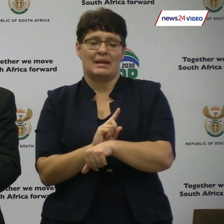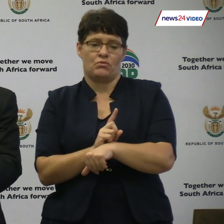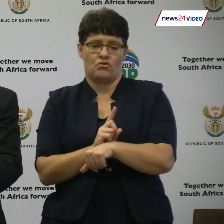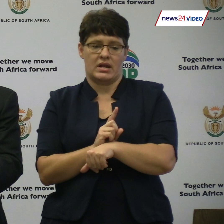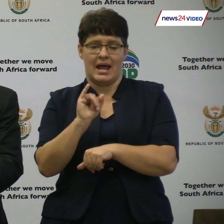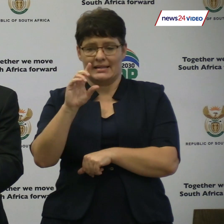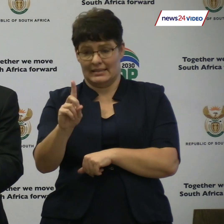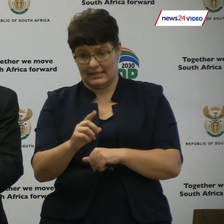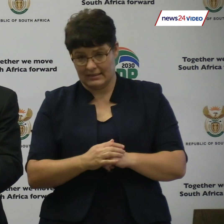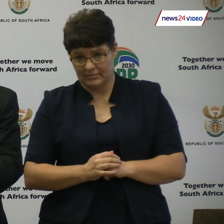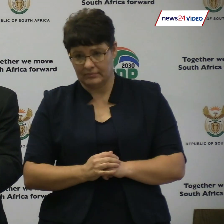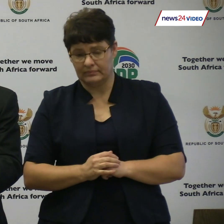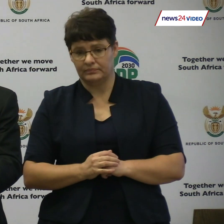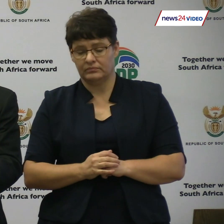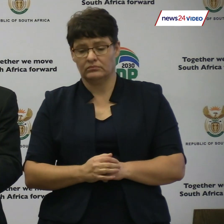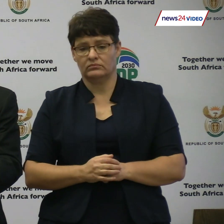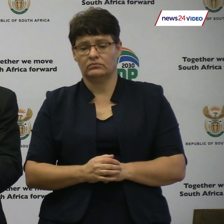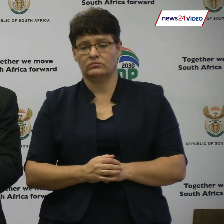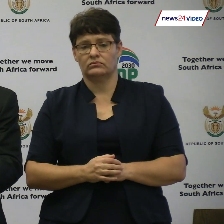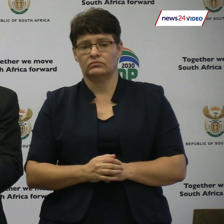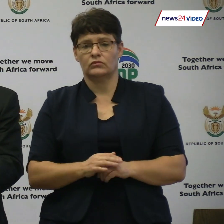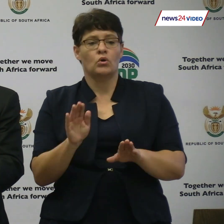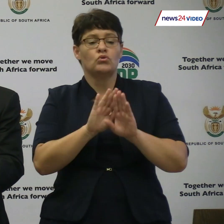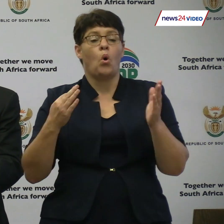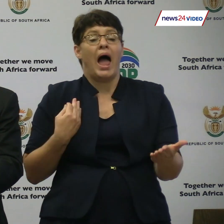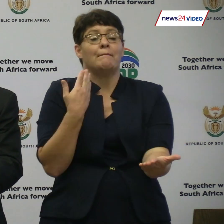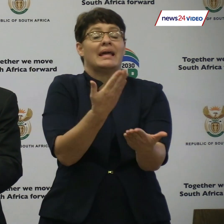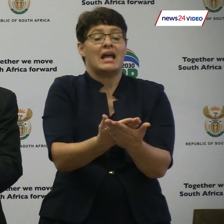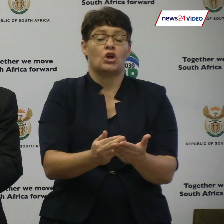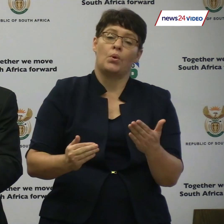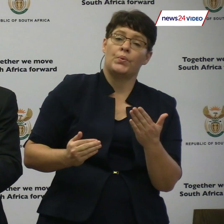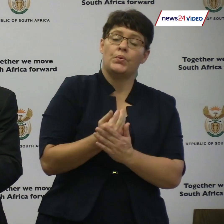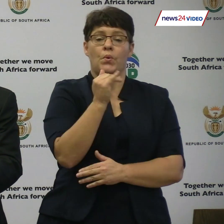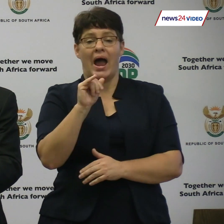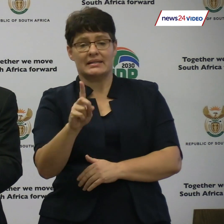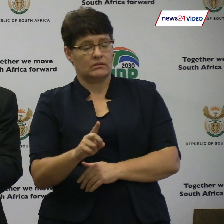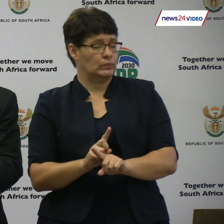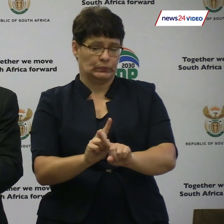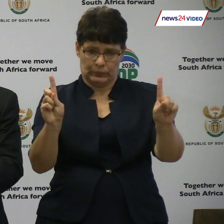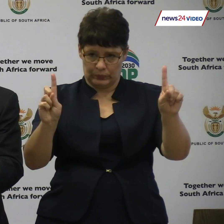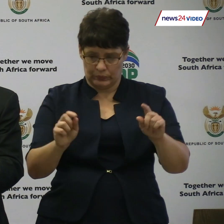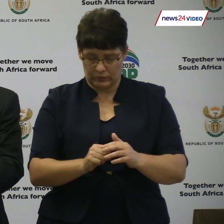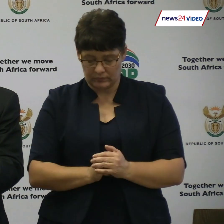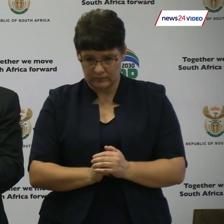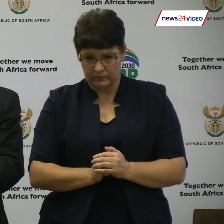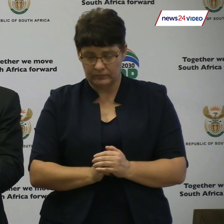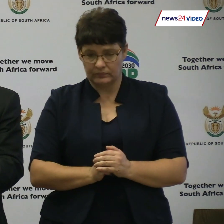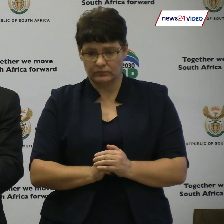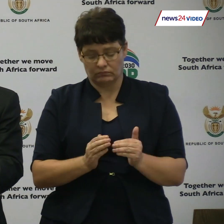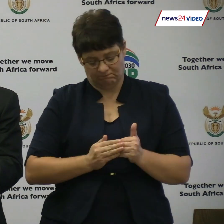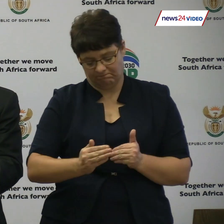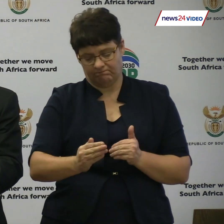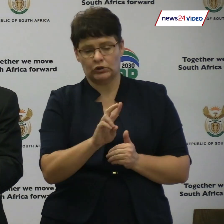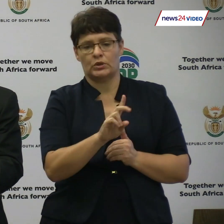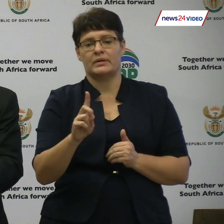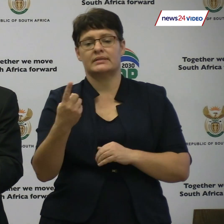ID. There will be no application for new IDs during these 21 days. So